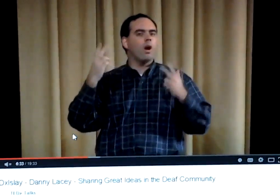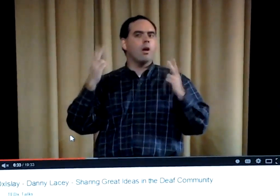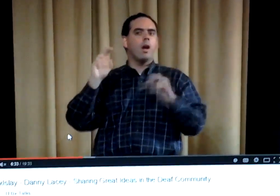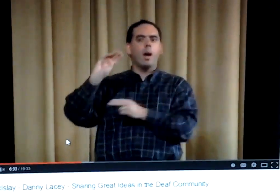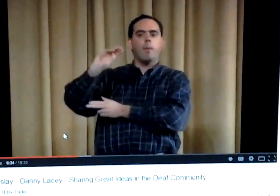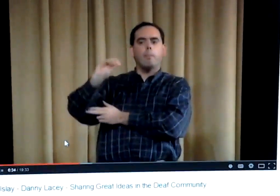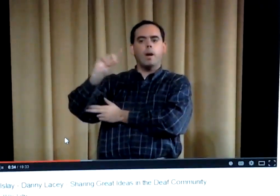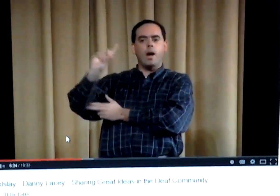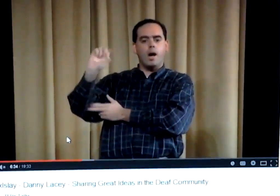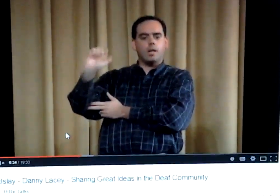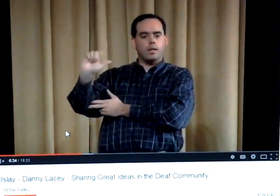I want to share with you